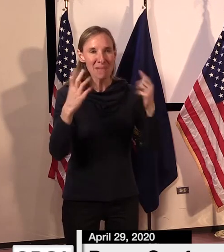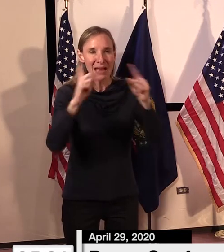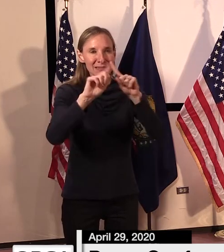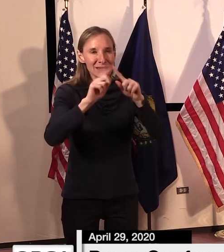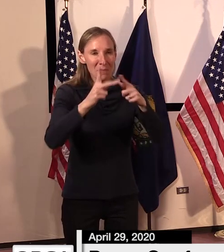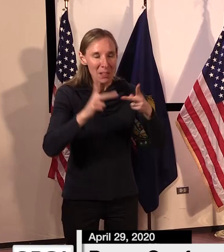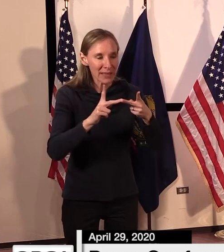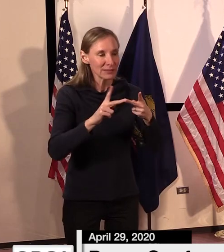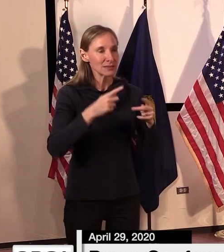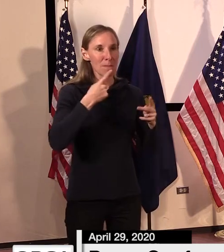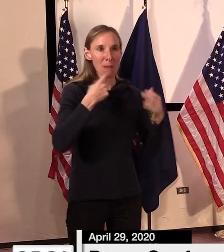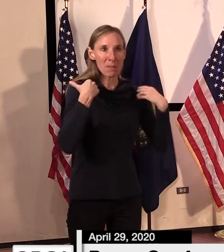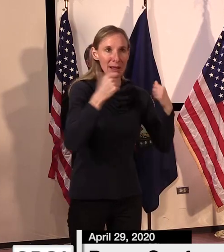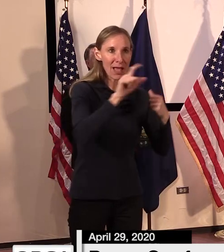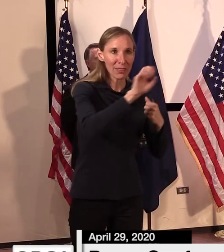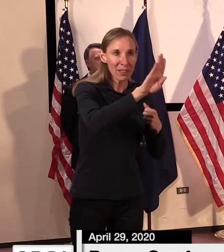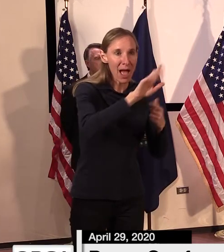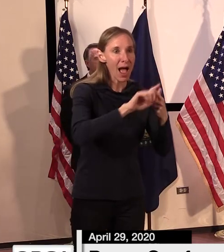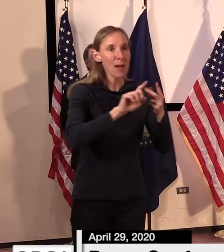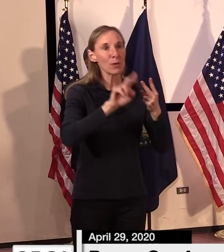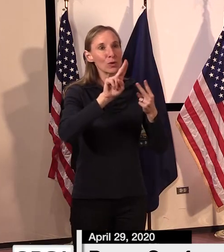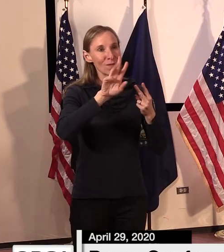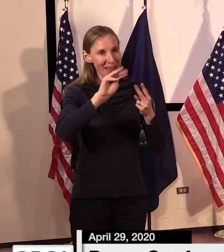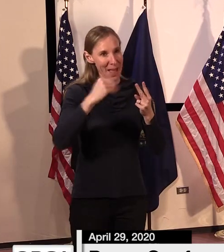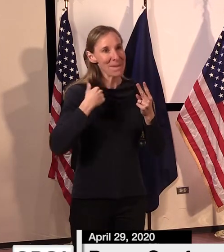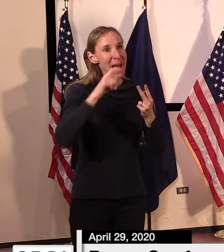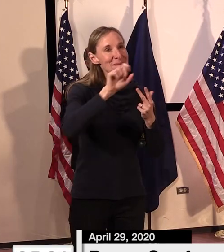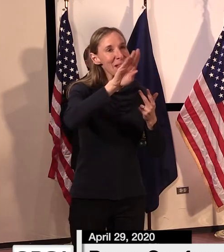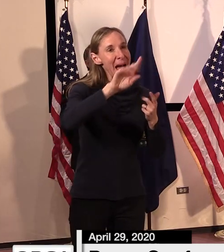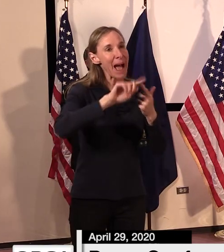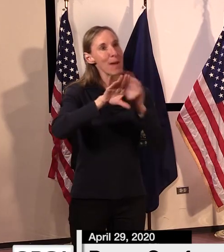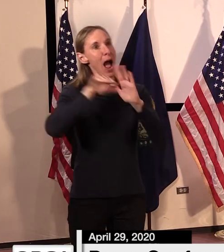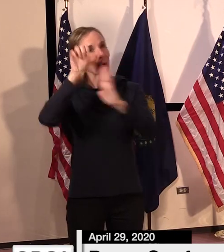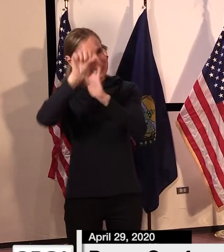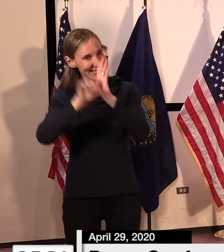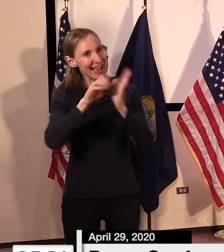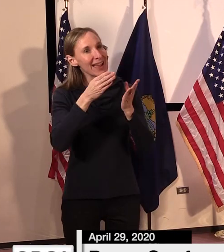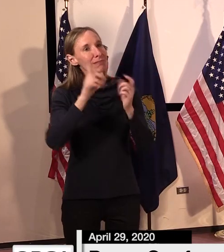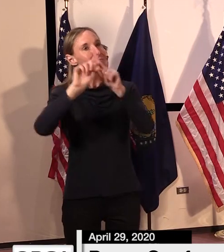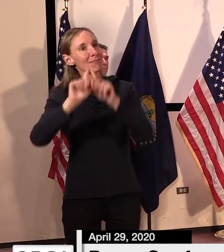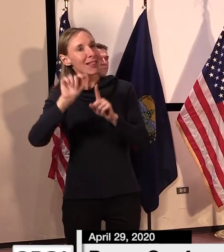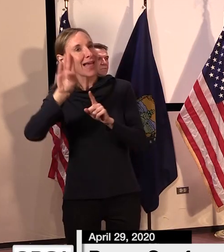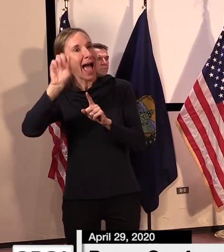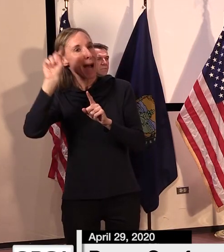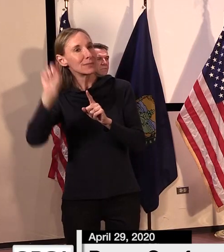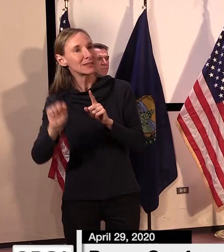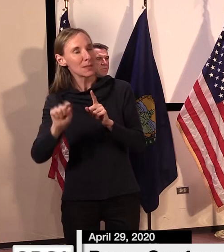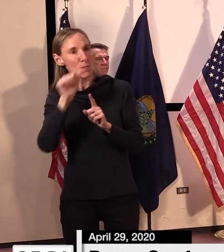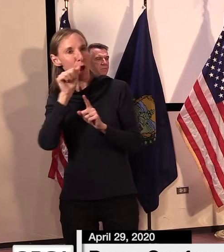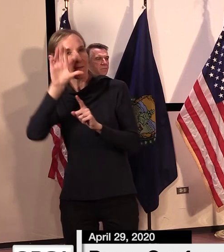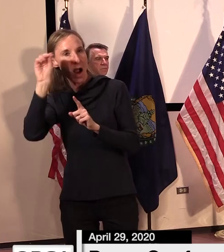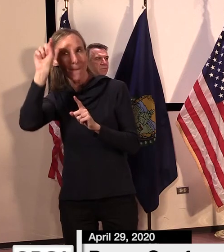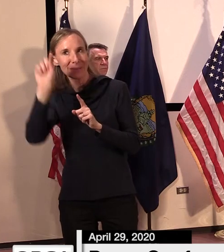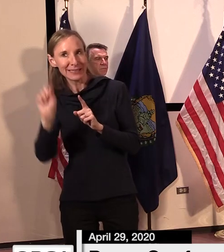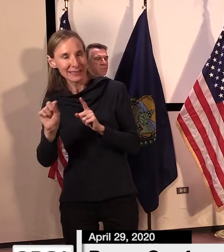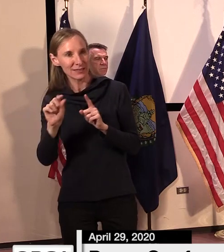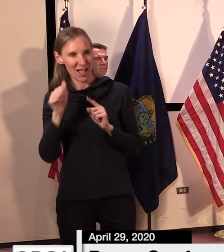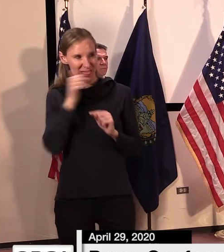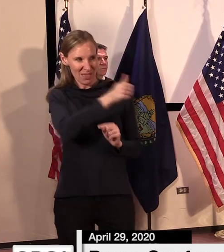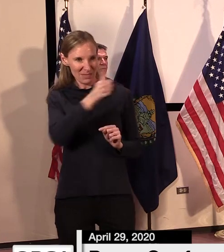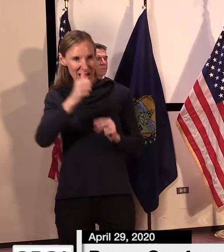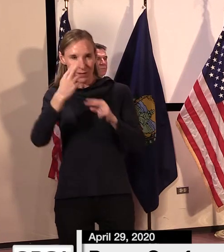our UVM lab, at the commercial labs that we send out of state. They're actually all on very different kinds of